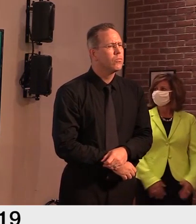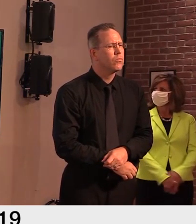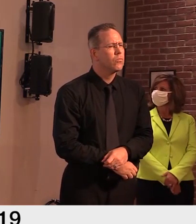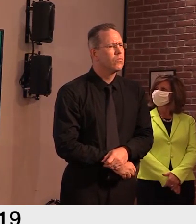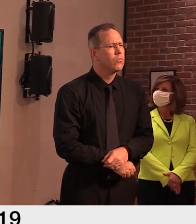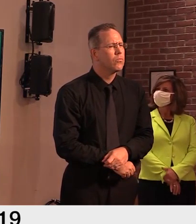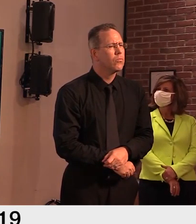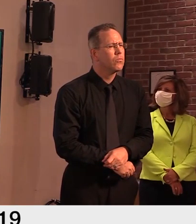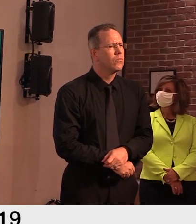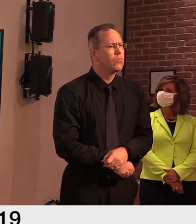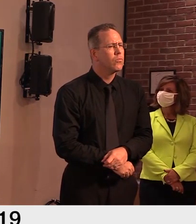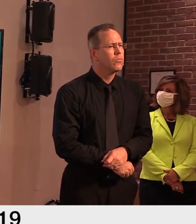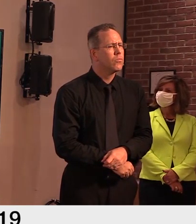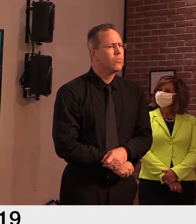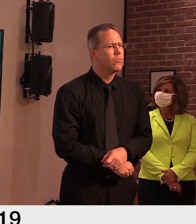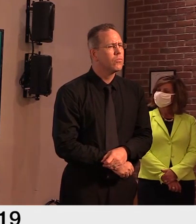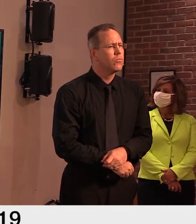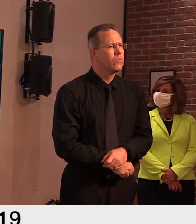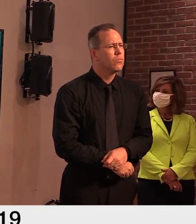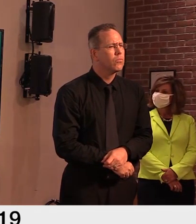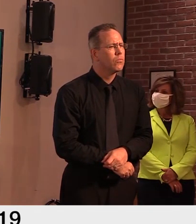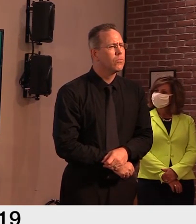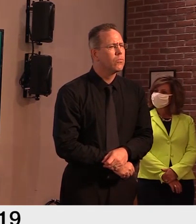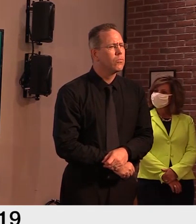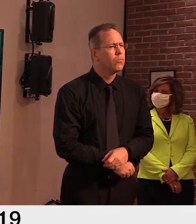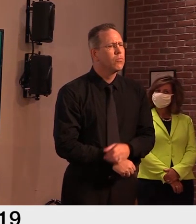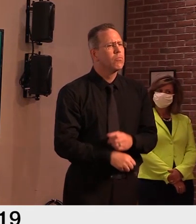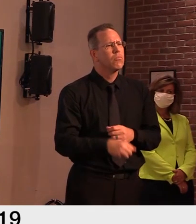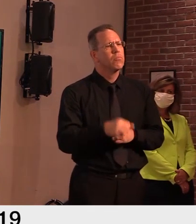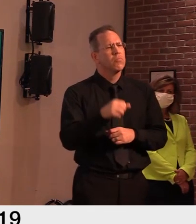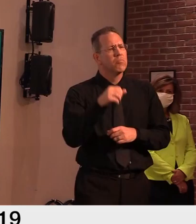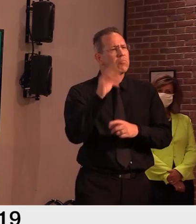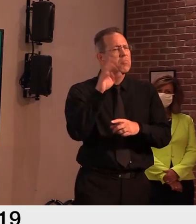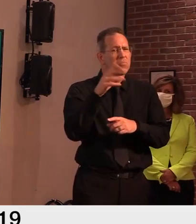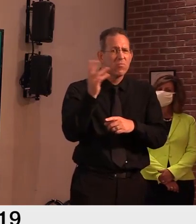the groups of people that we have been following.